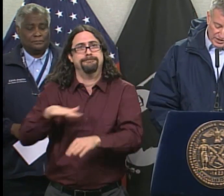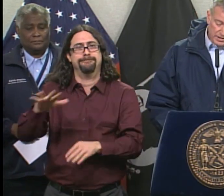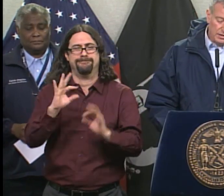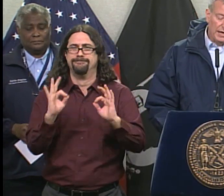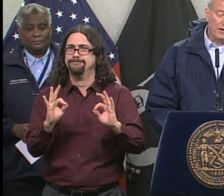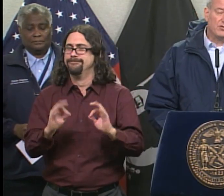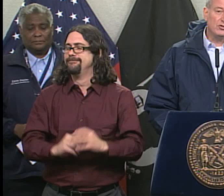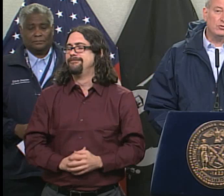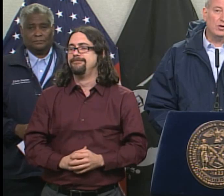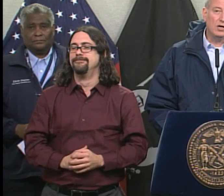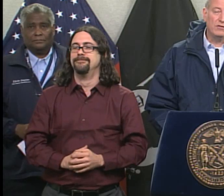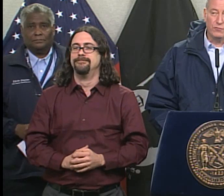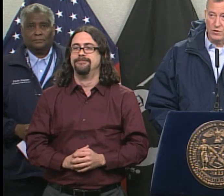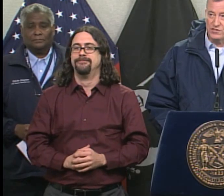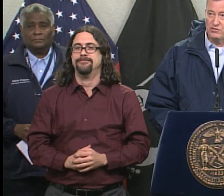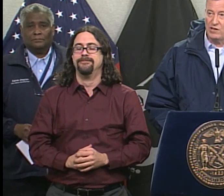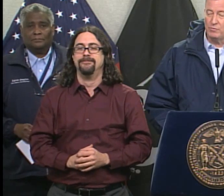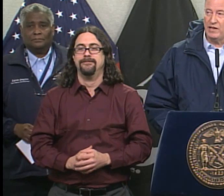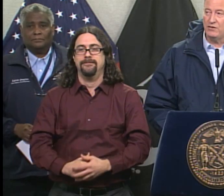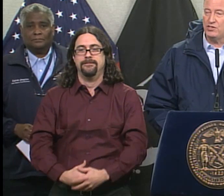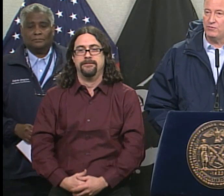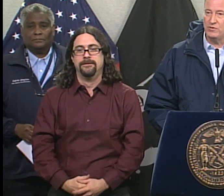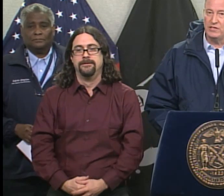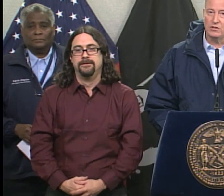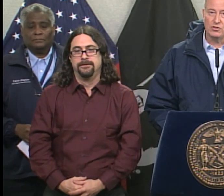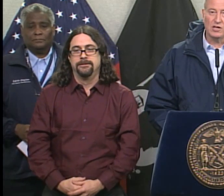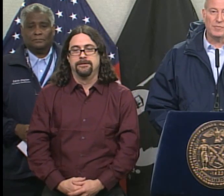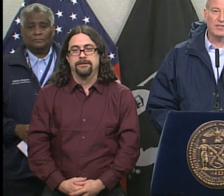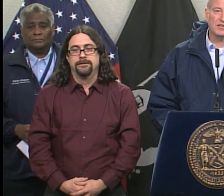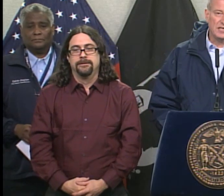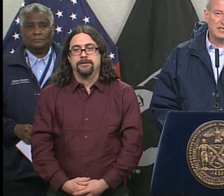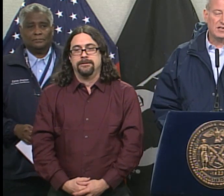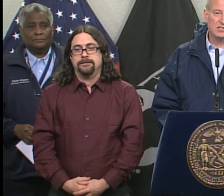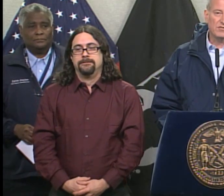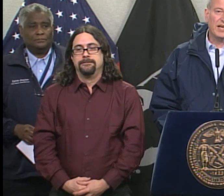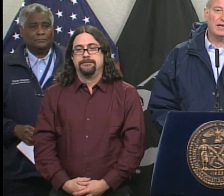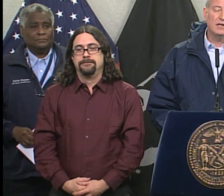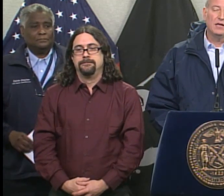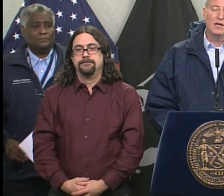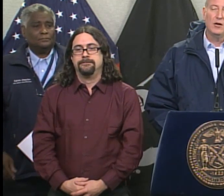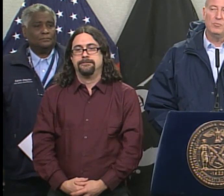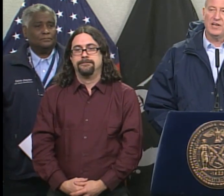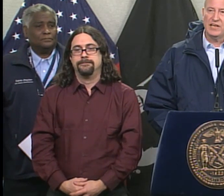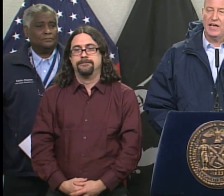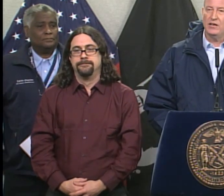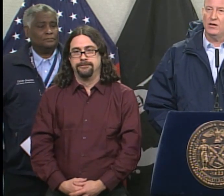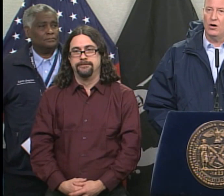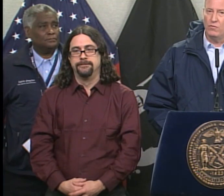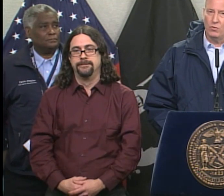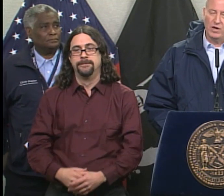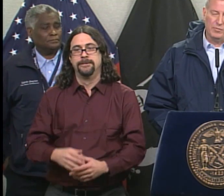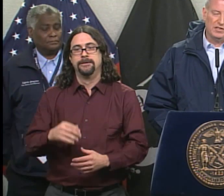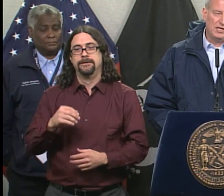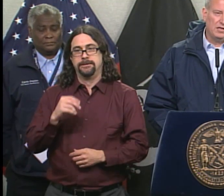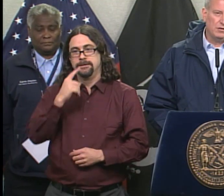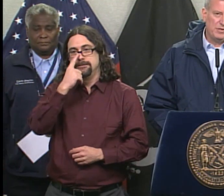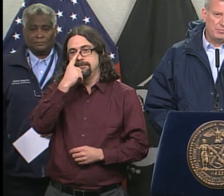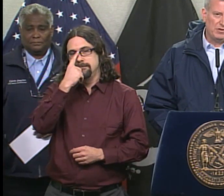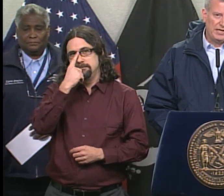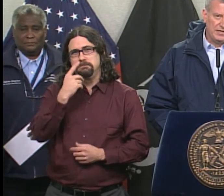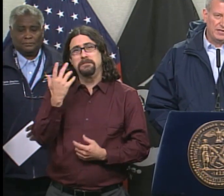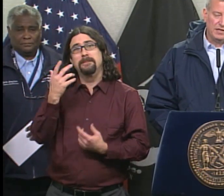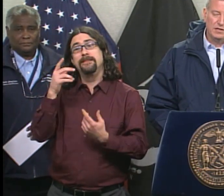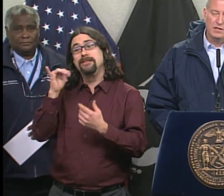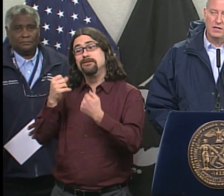We did have to enforce the travel ban. Chief O'Neill will talk about the details of that. But again, overwhelmingly,